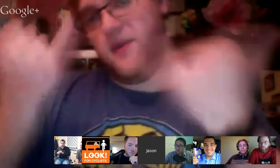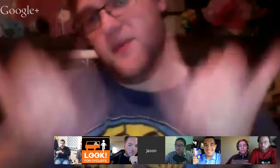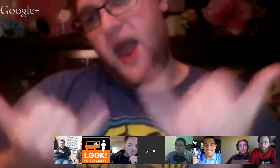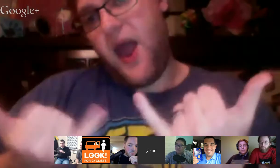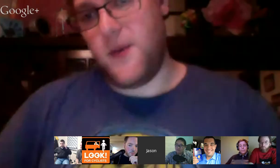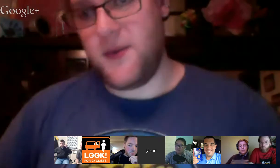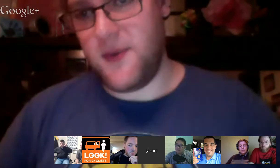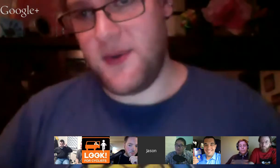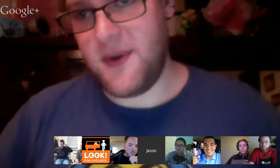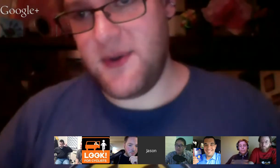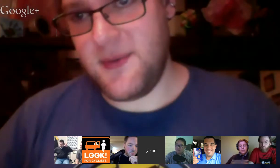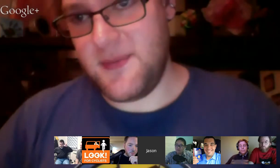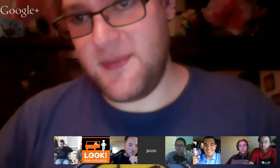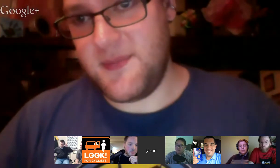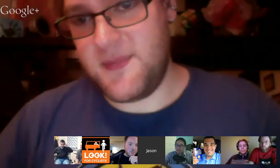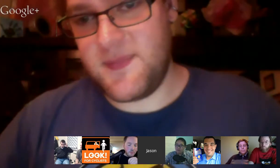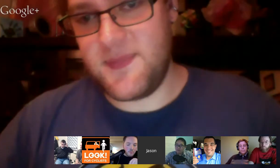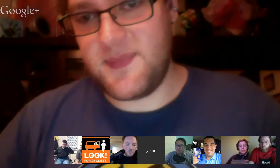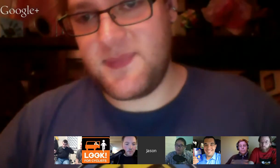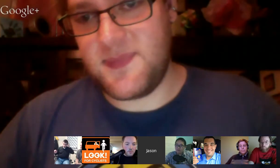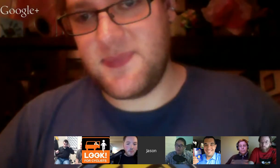really surprised at the time now.